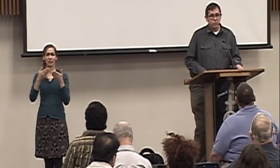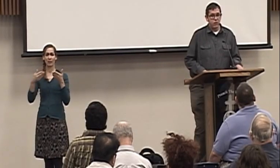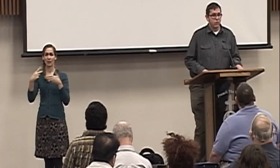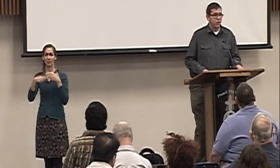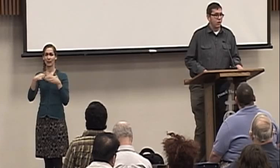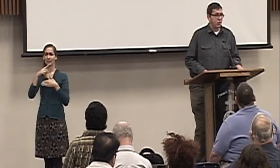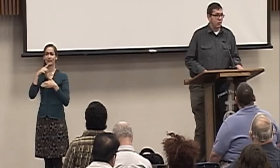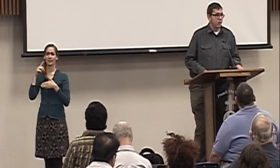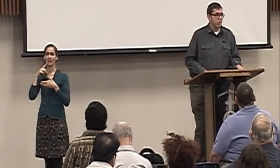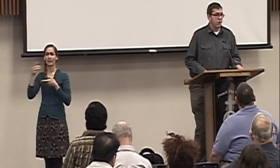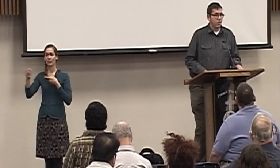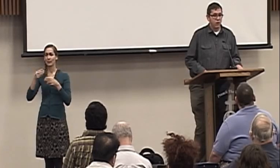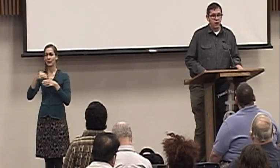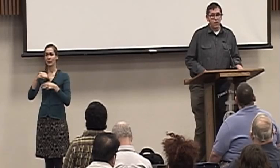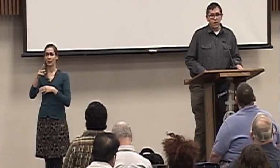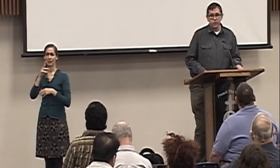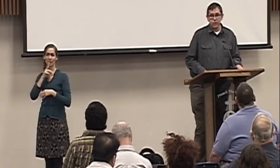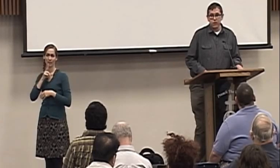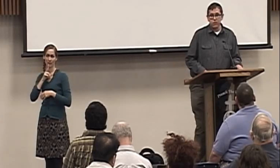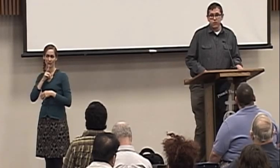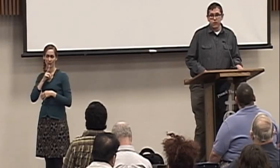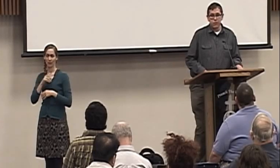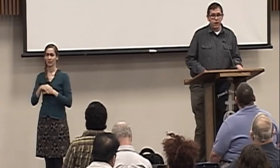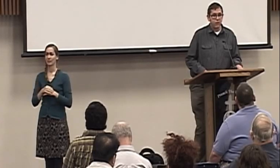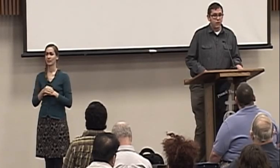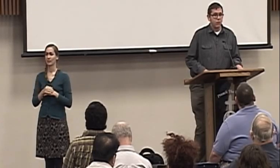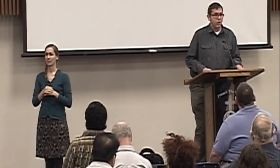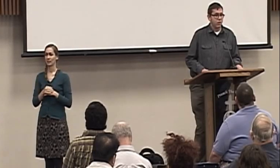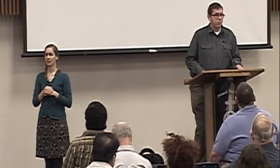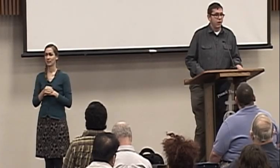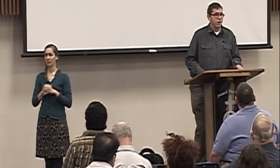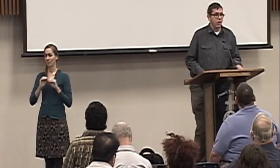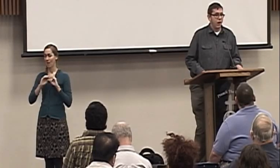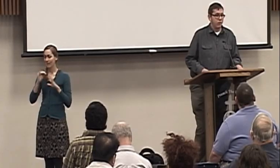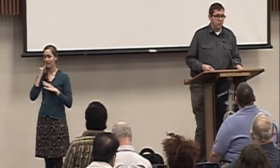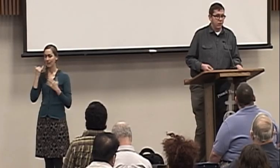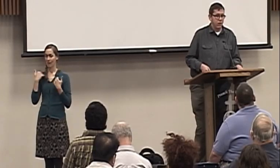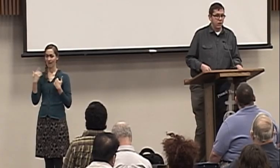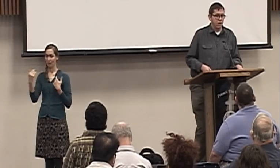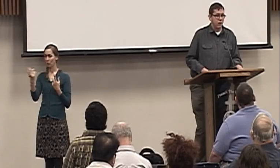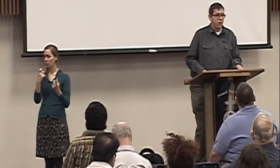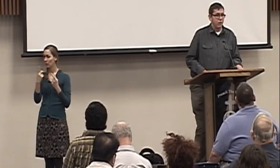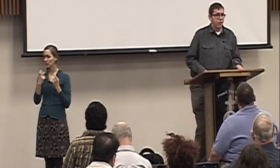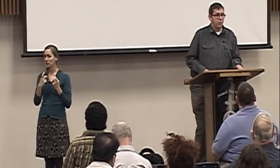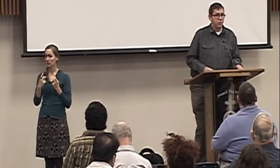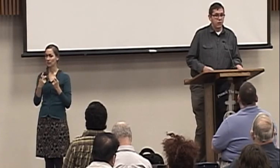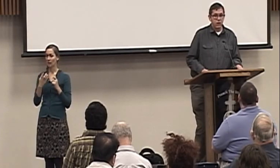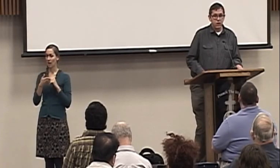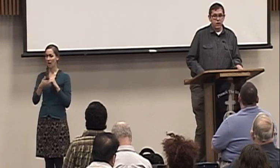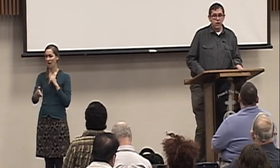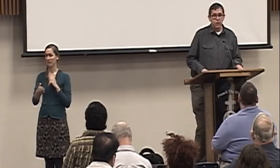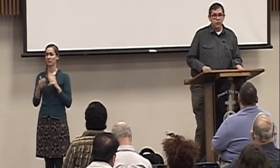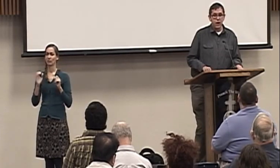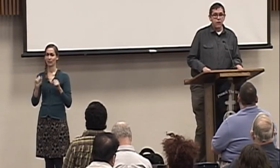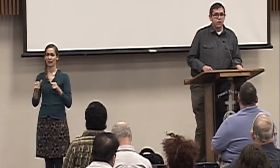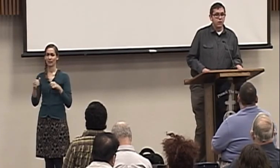ministry in Honduras, but obviously if you have any questions about it after, we can help explain it. But after the